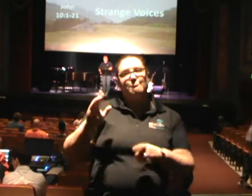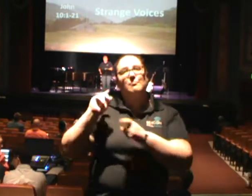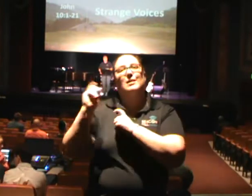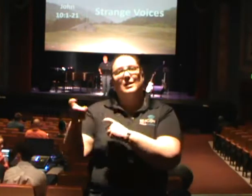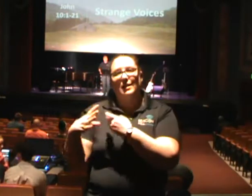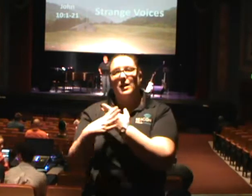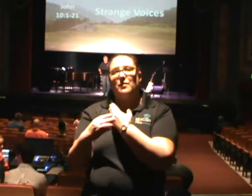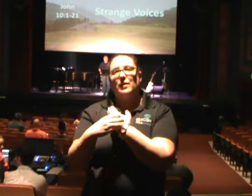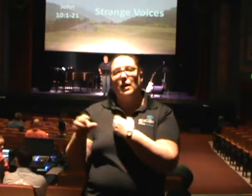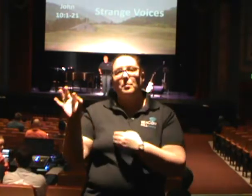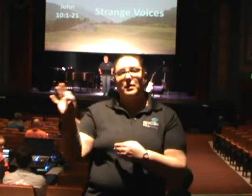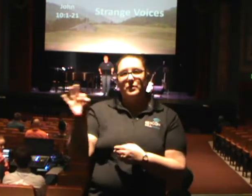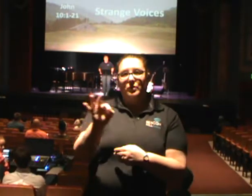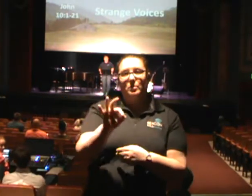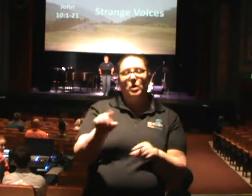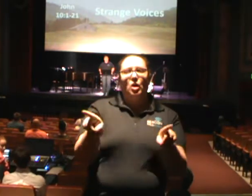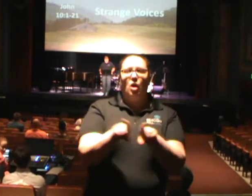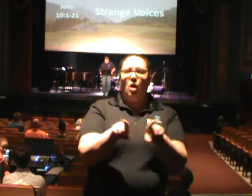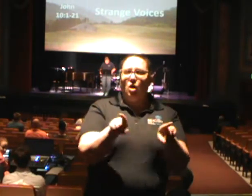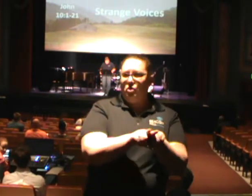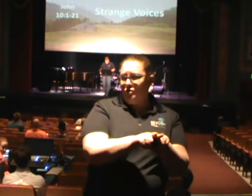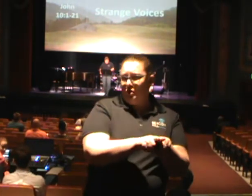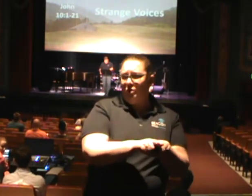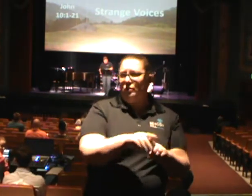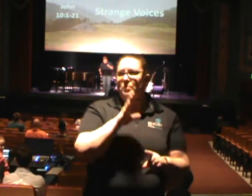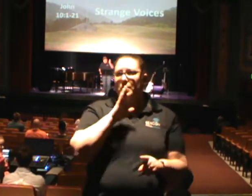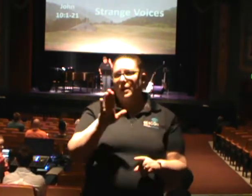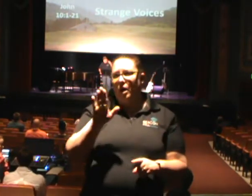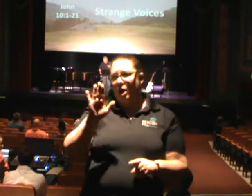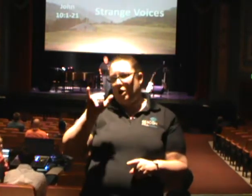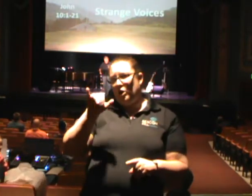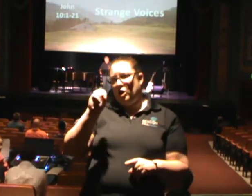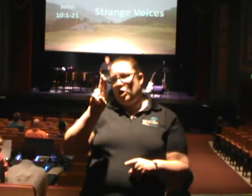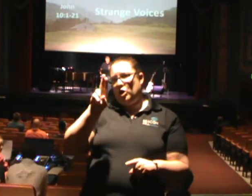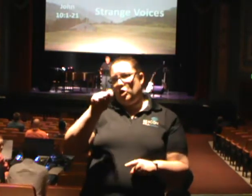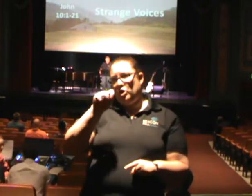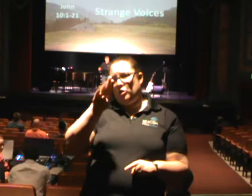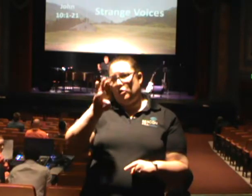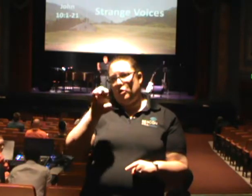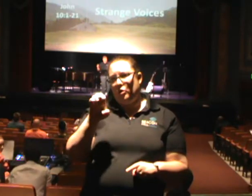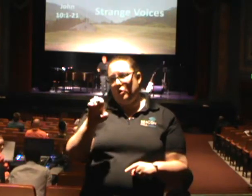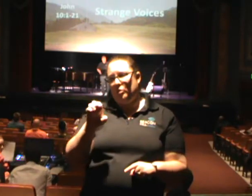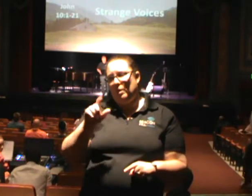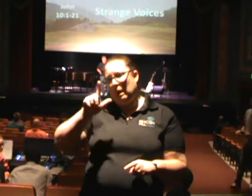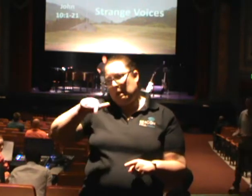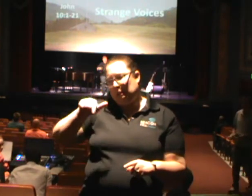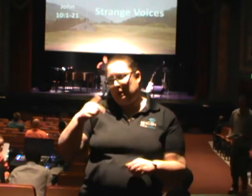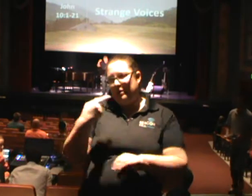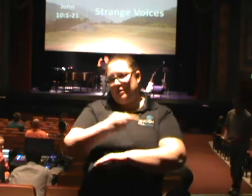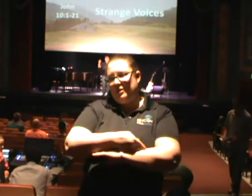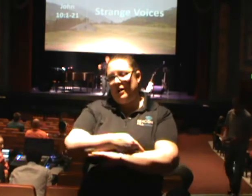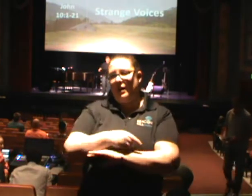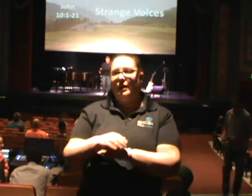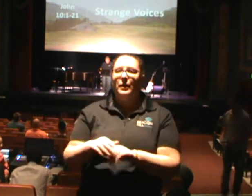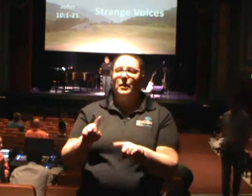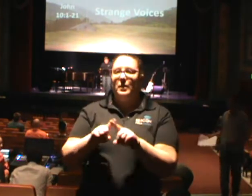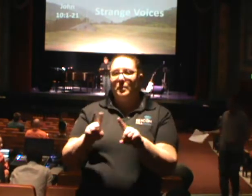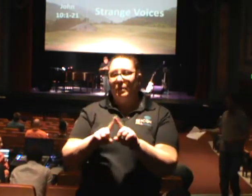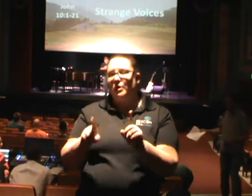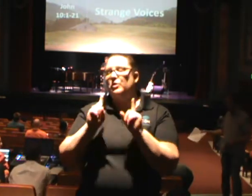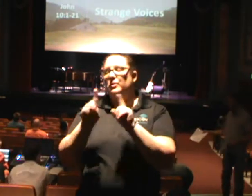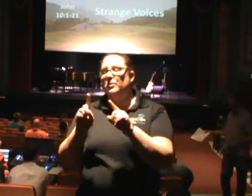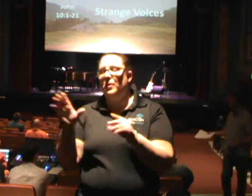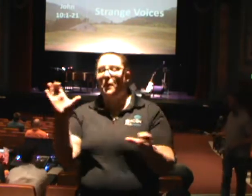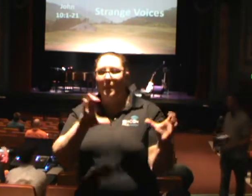It'll also be on YouTube later on today and whenever. I'm not a social media guru or whatever. It's out there. Go look for